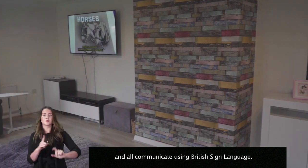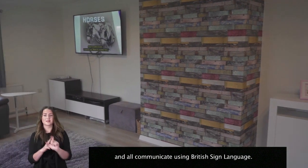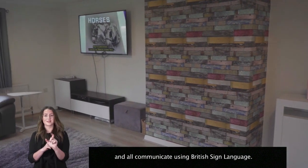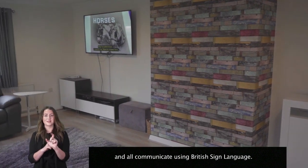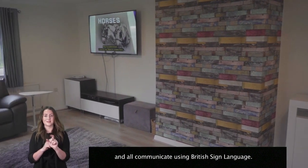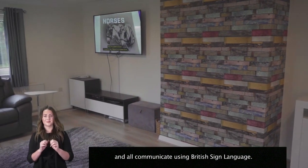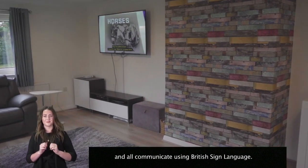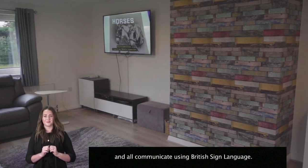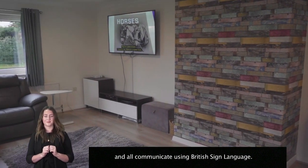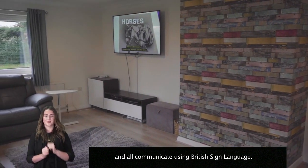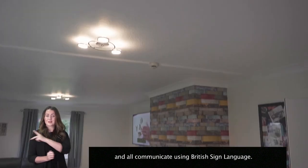Sign Language.